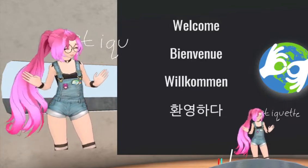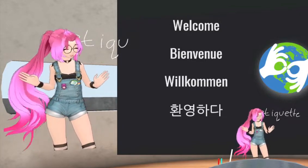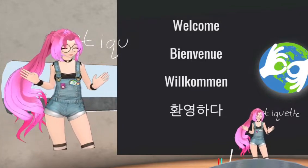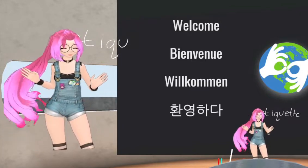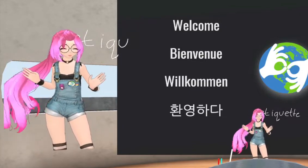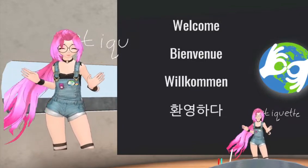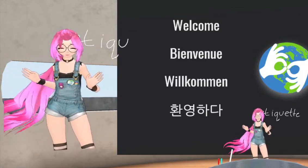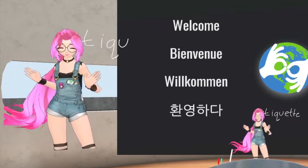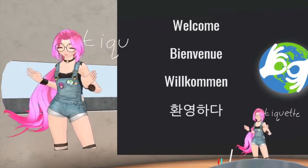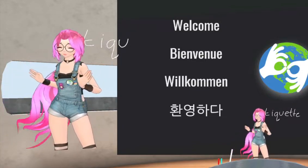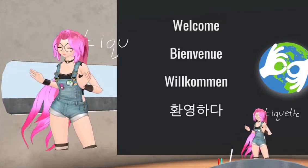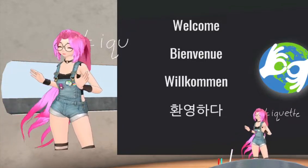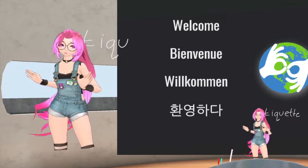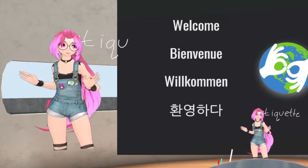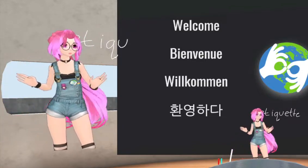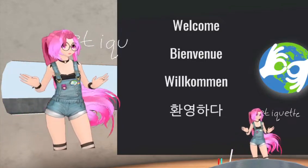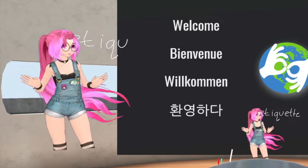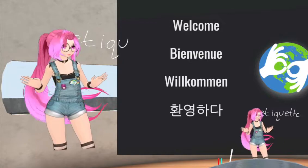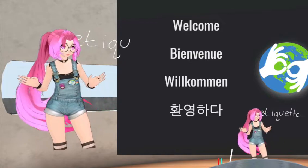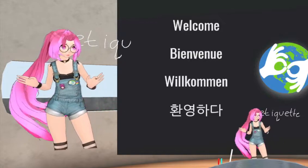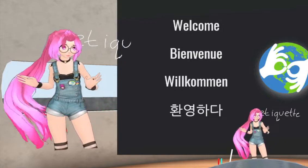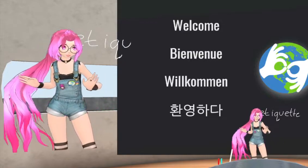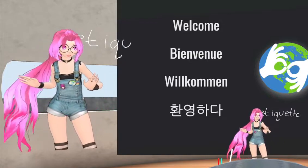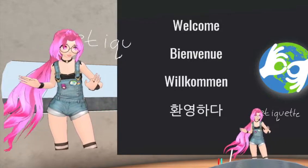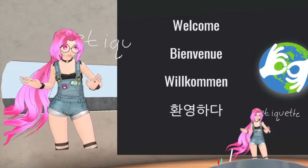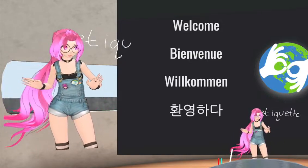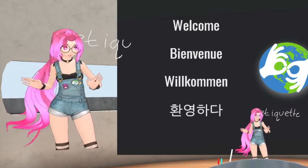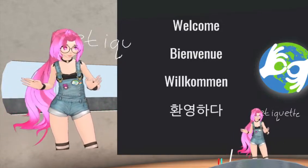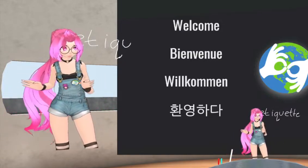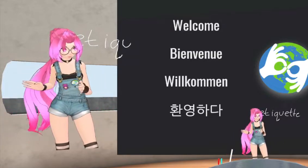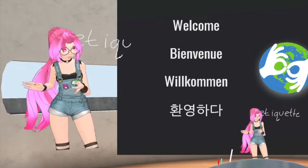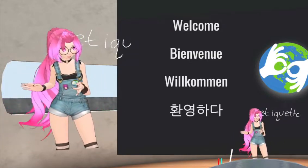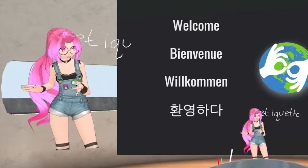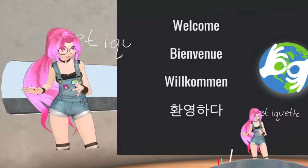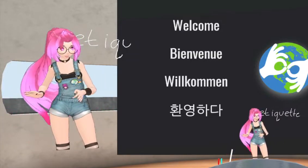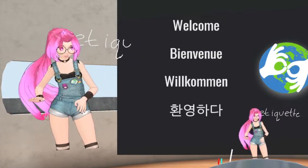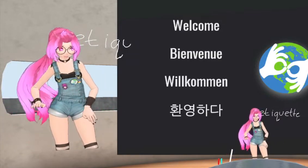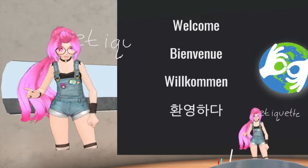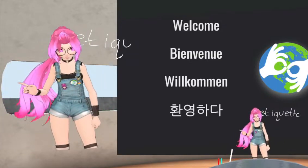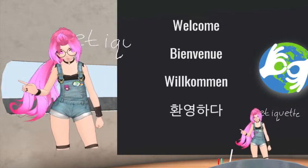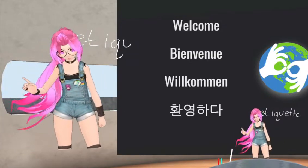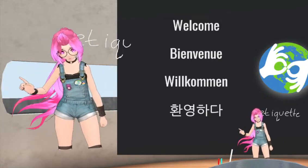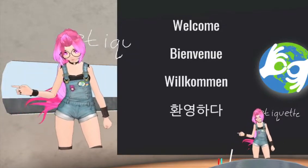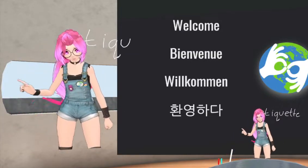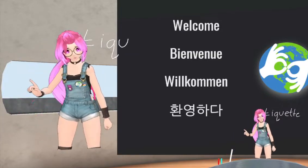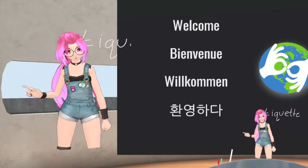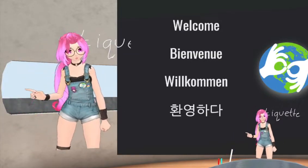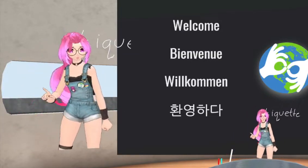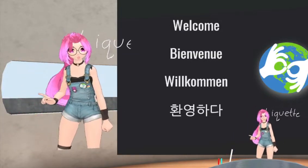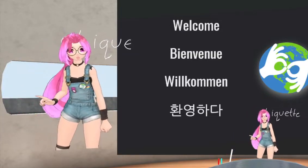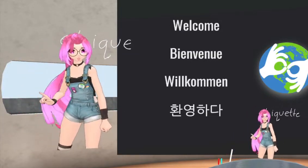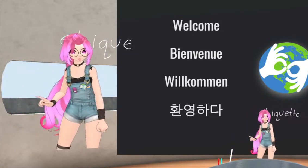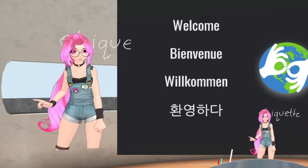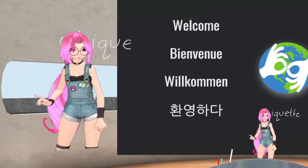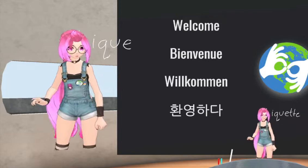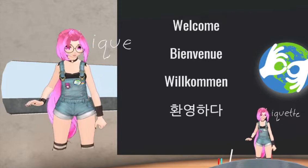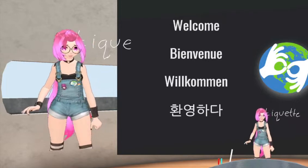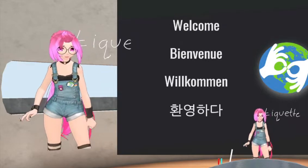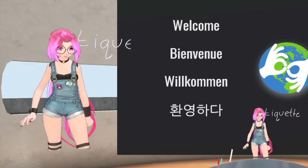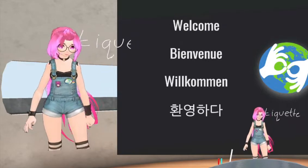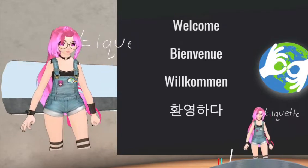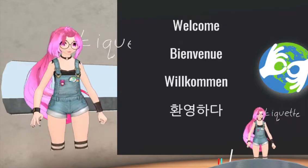wonderful idea to try and express your compassion for people, but it ends up coming off a bit